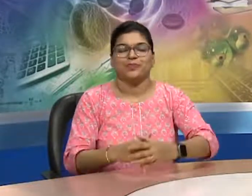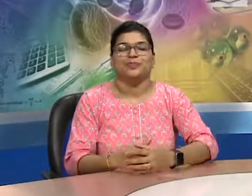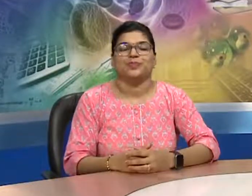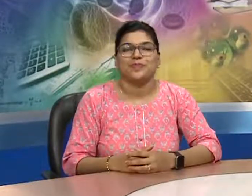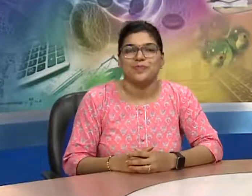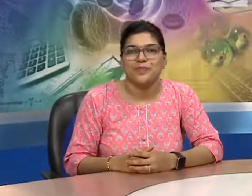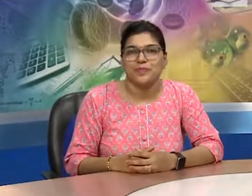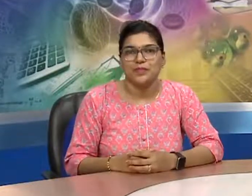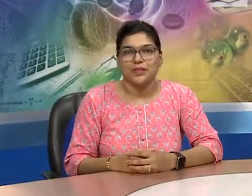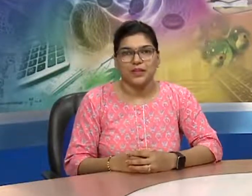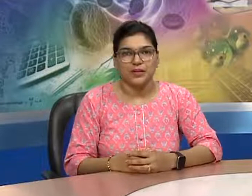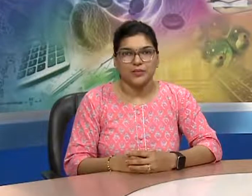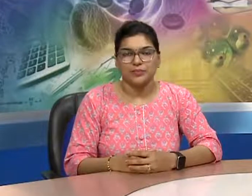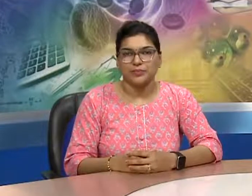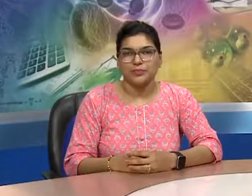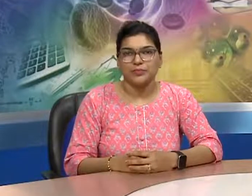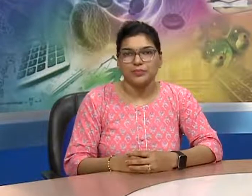our life.